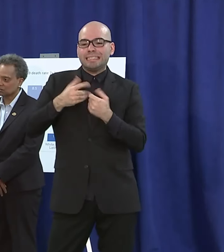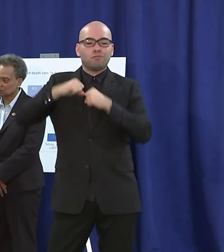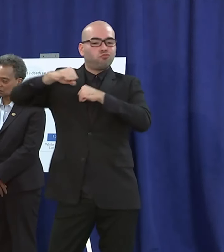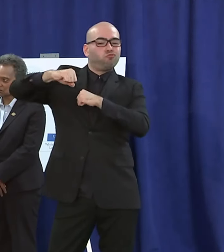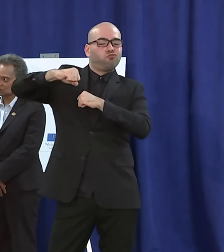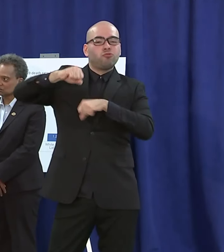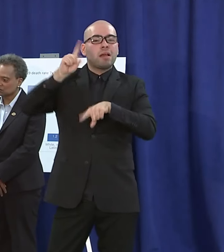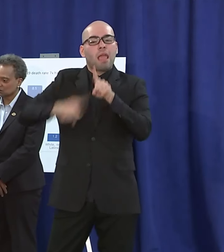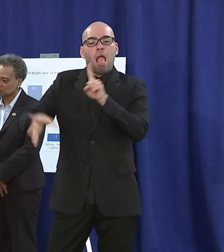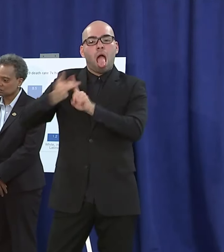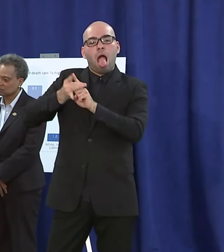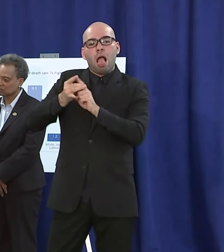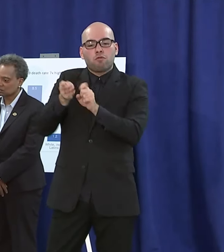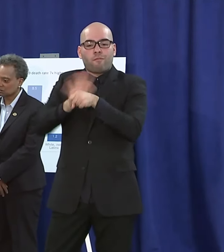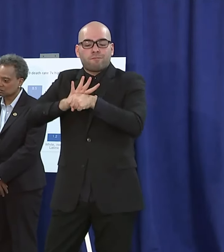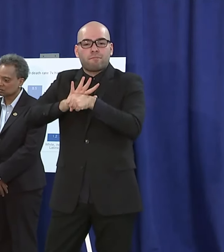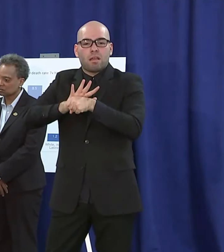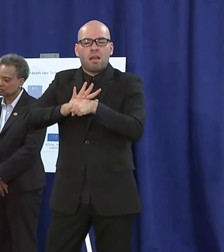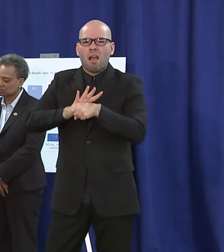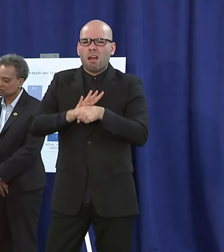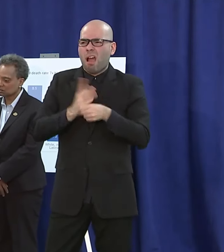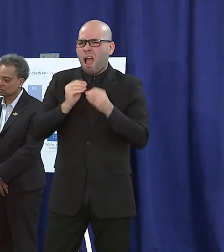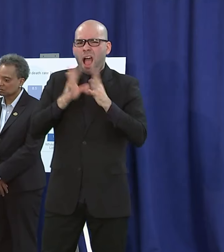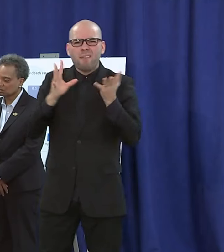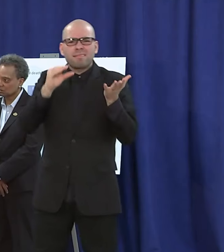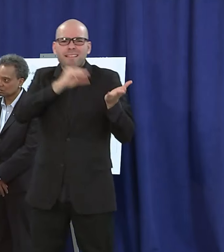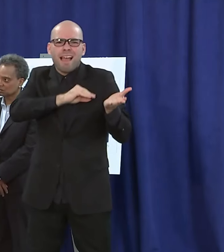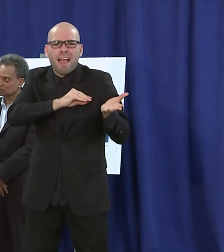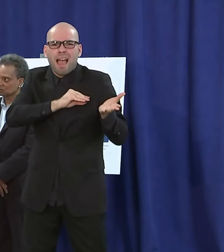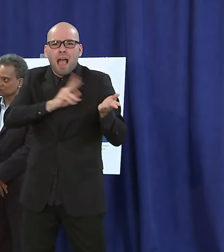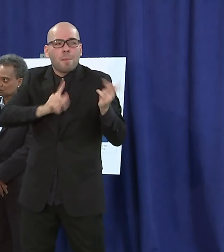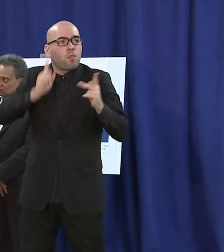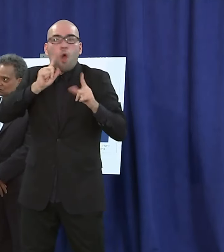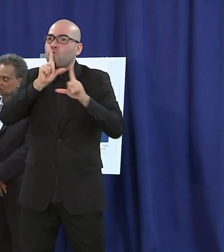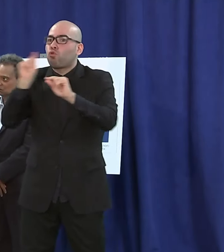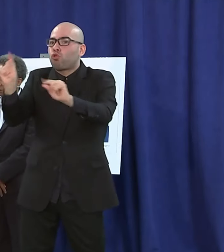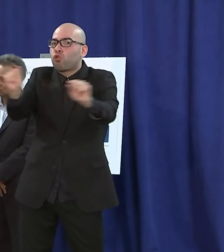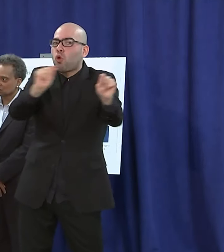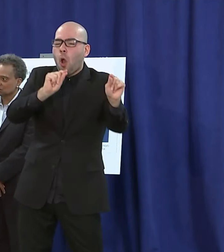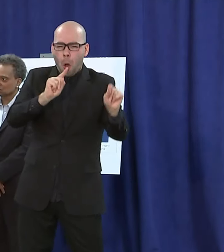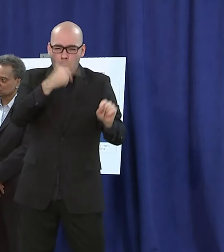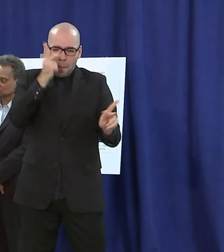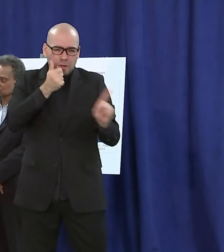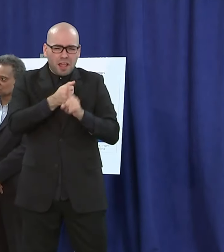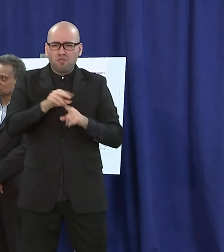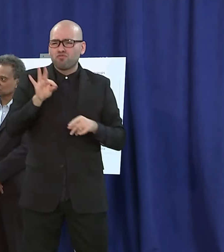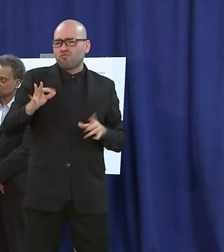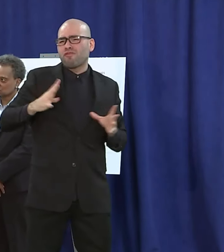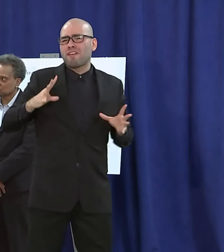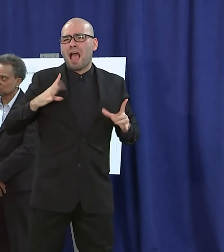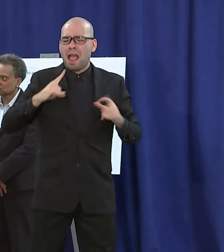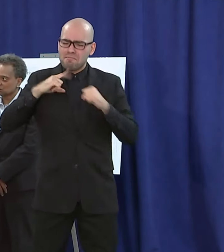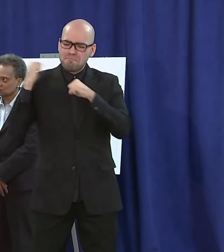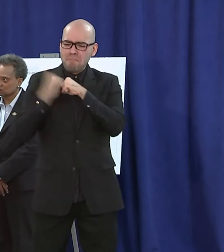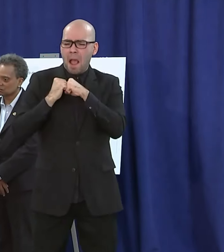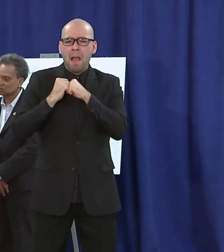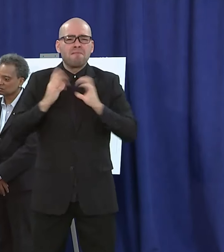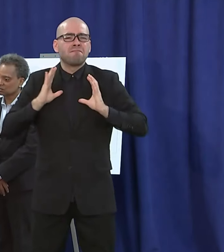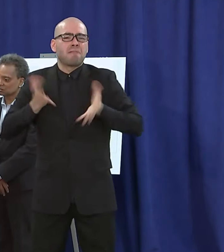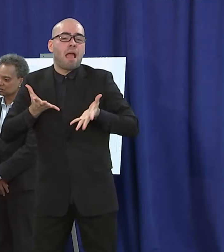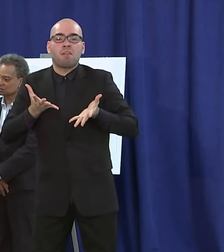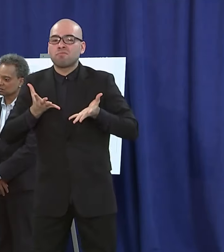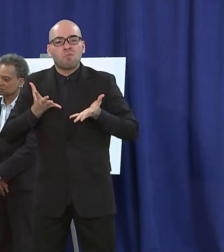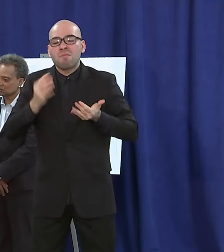to correct. But with that kind of misinformation, it allows some of the infections to lay ground in the community before we take